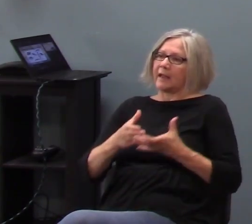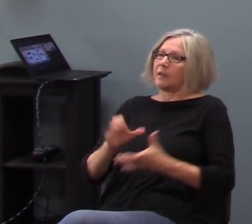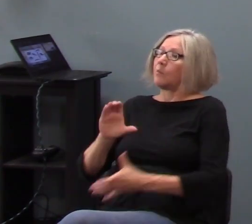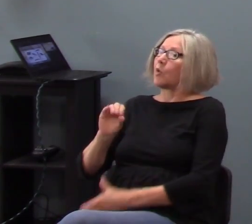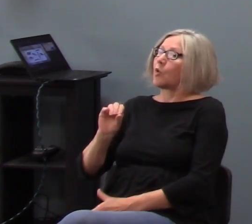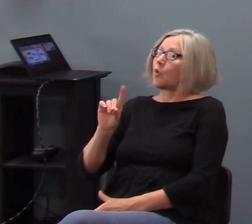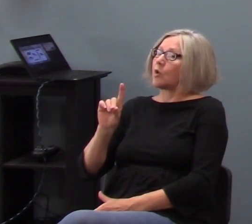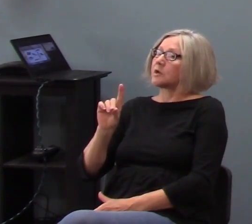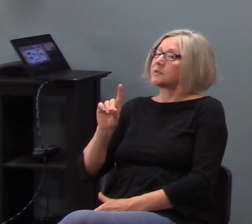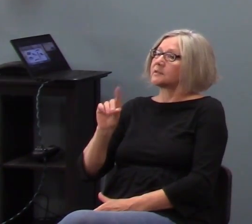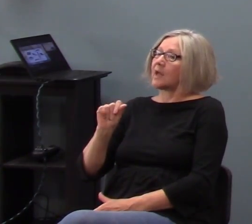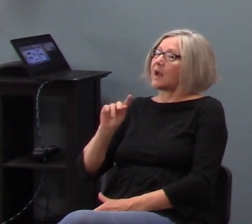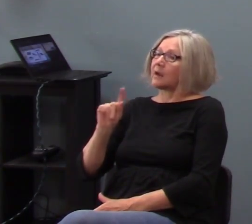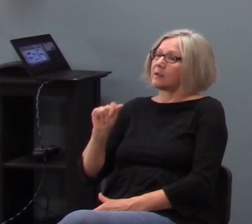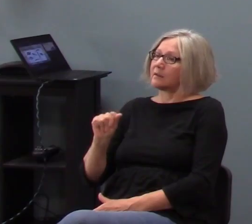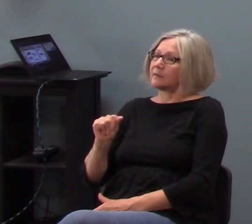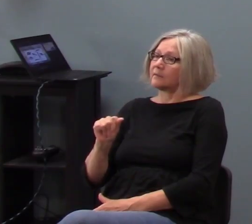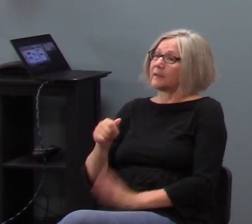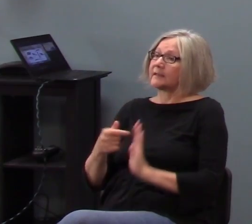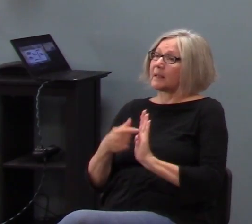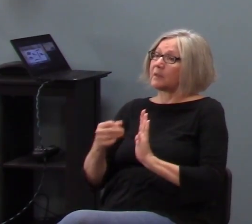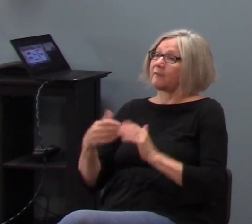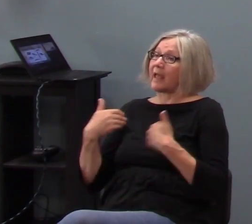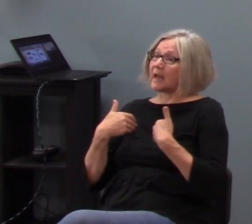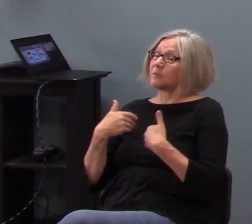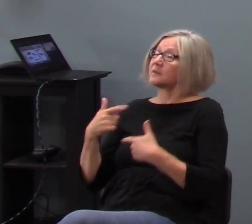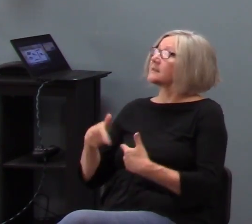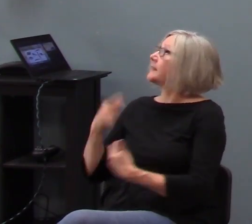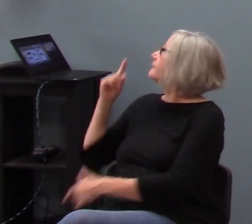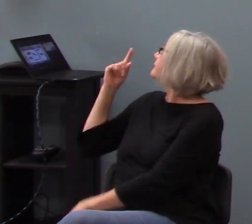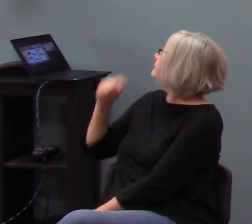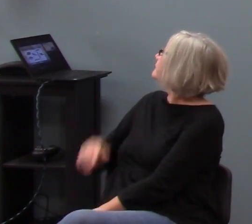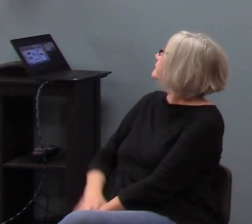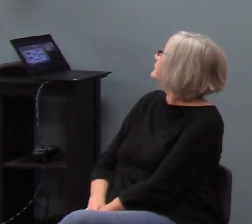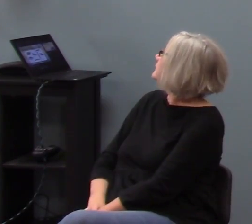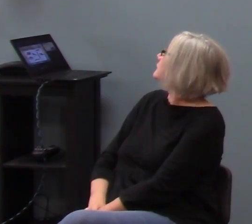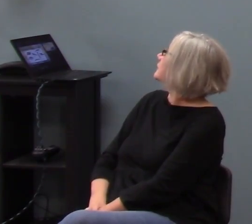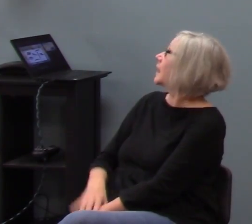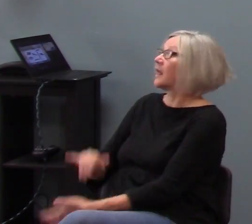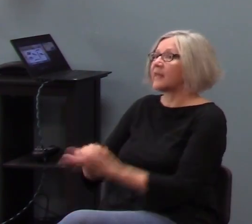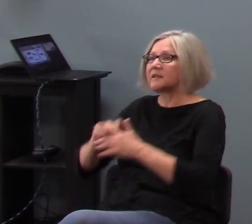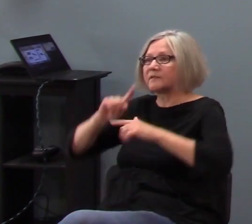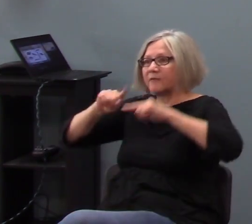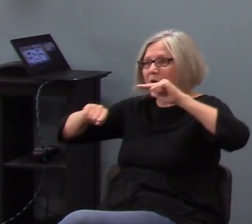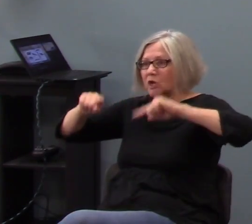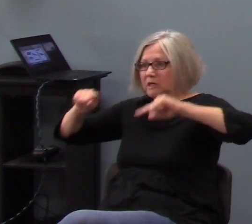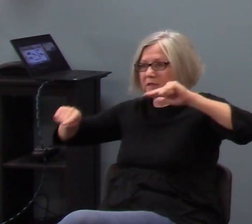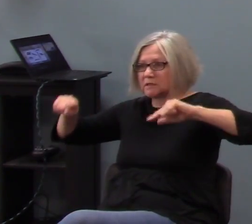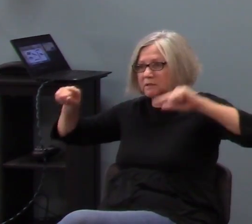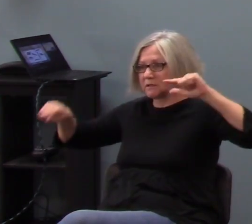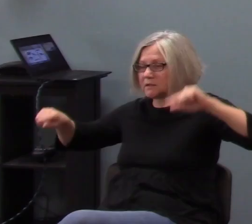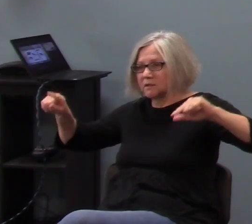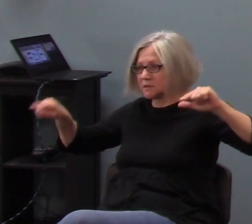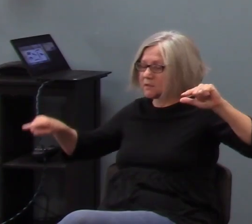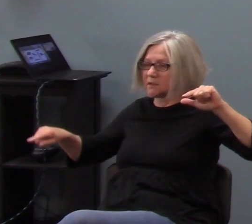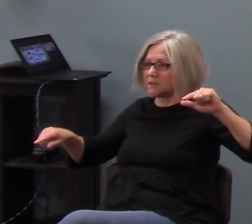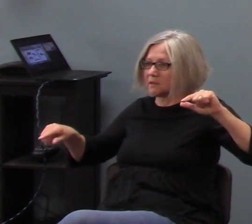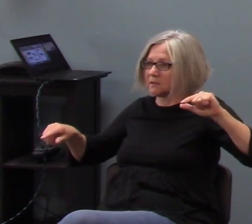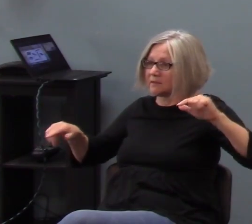these are some of the examples of animals that live in this phylum and how varied that big group of animals could